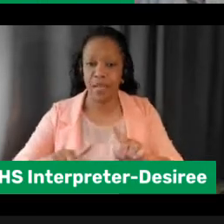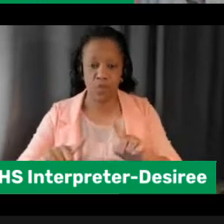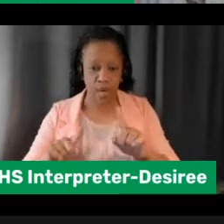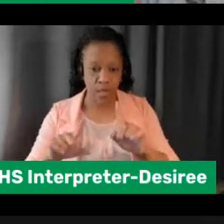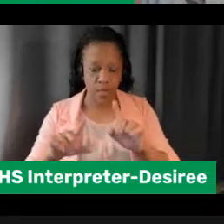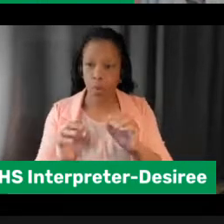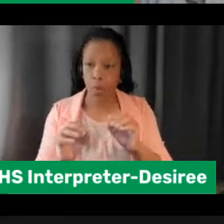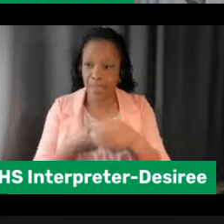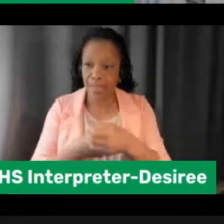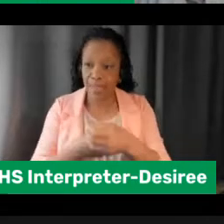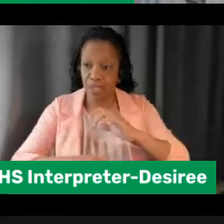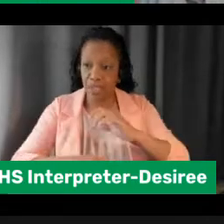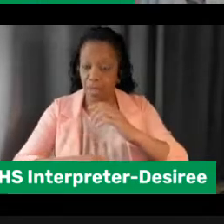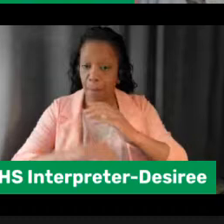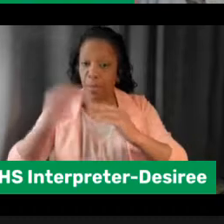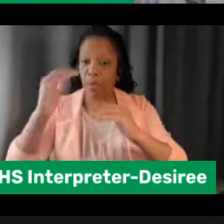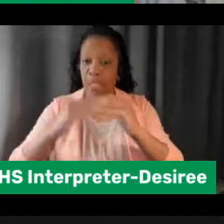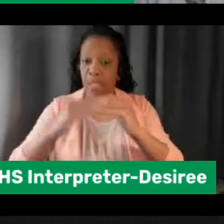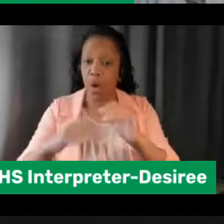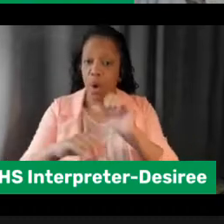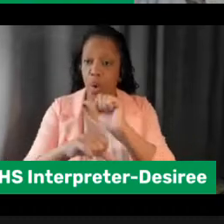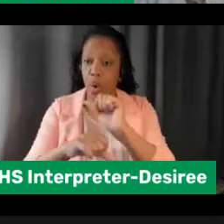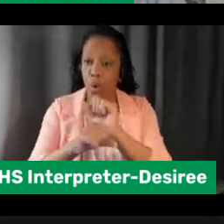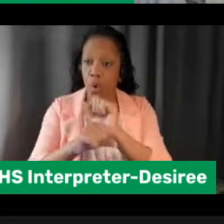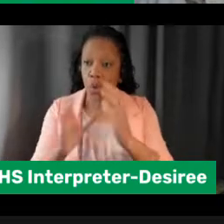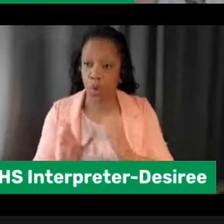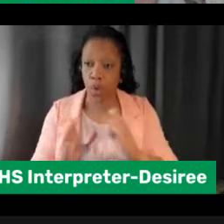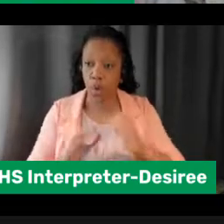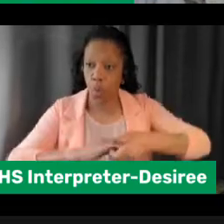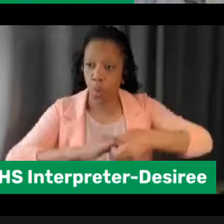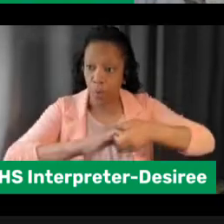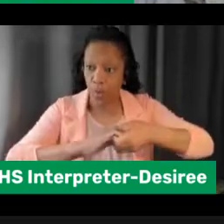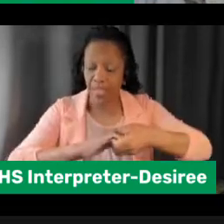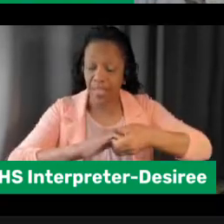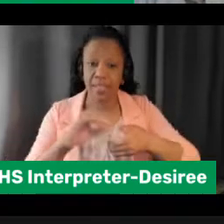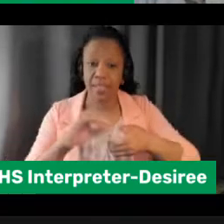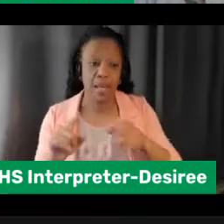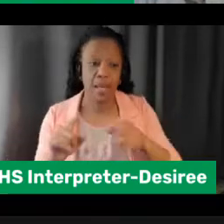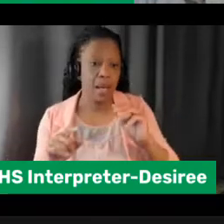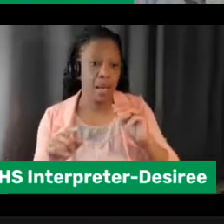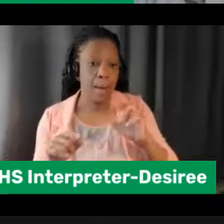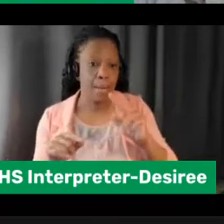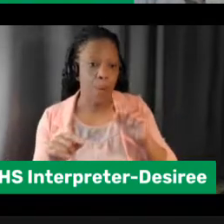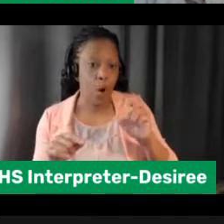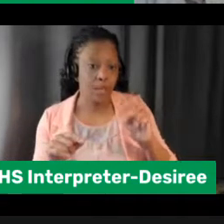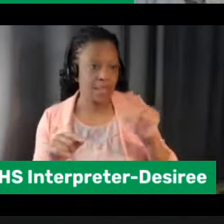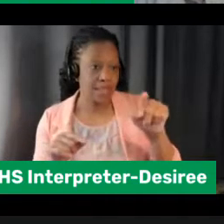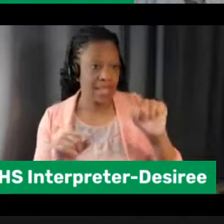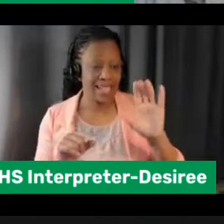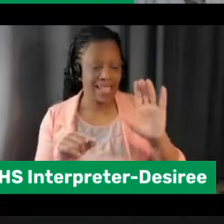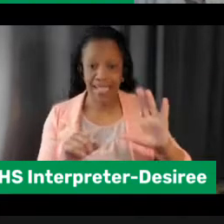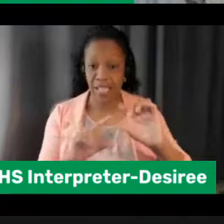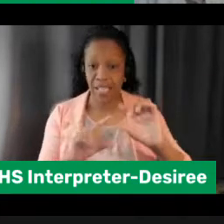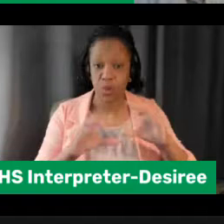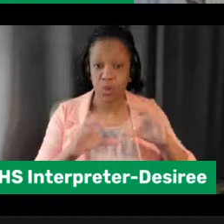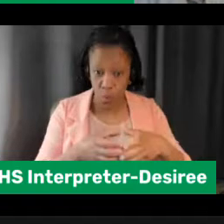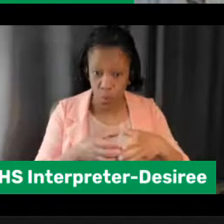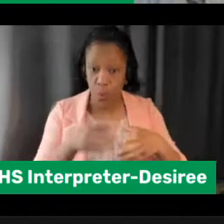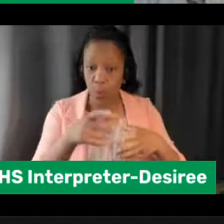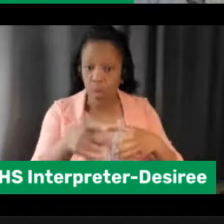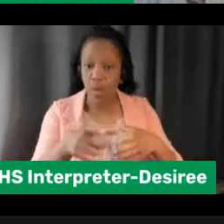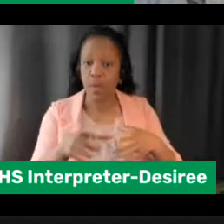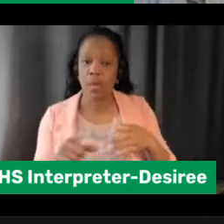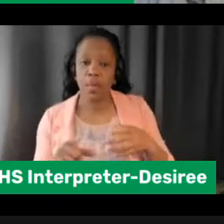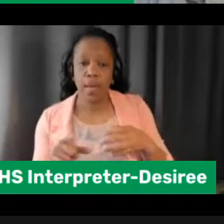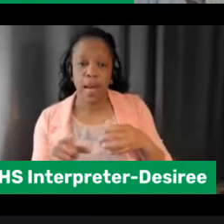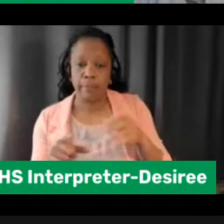think, 6-7 years now. Martin's group, Chicago Community and Workers' Rights, the